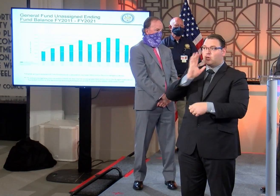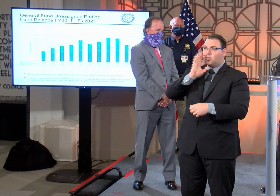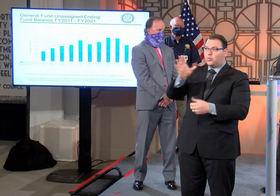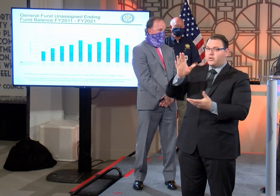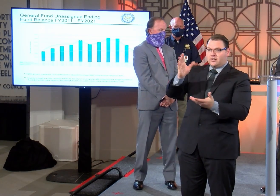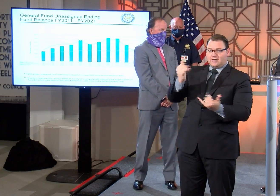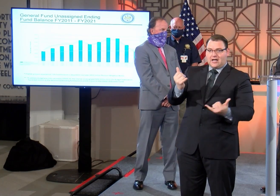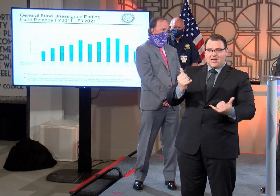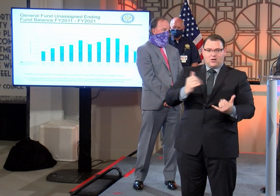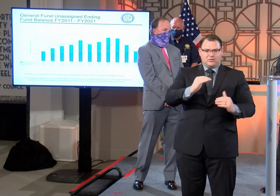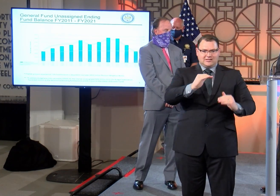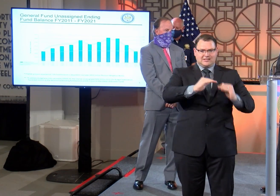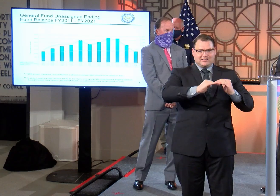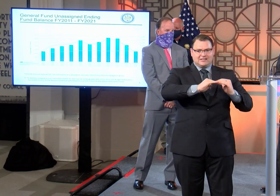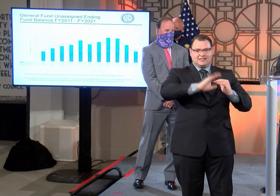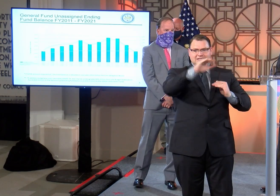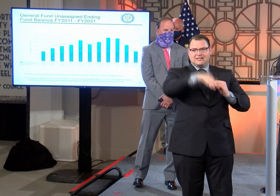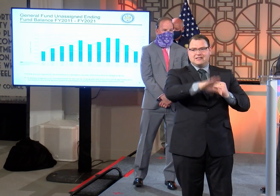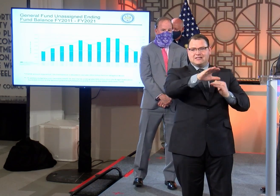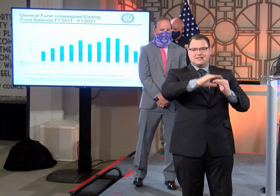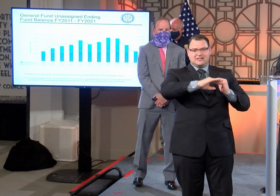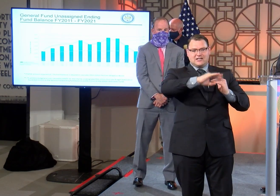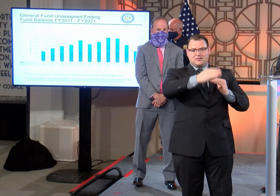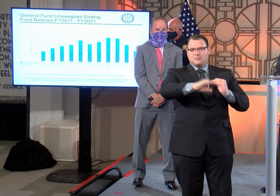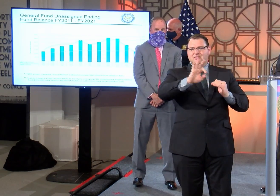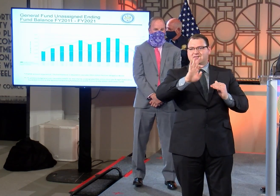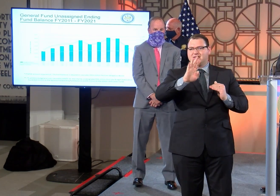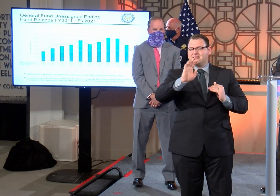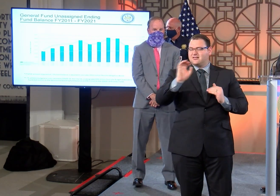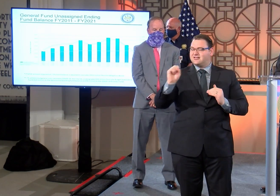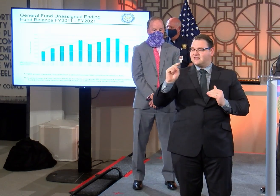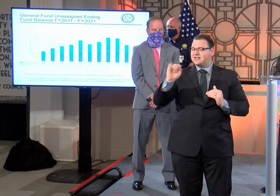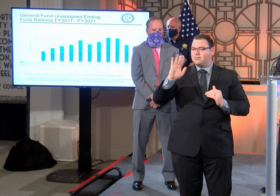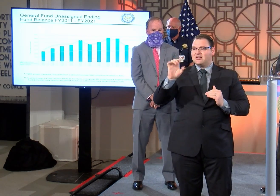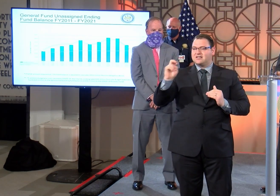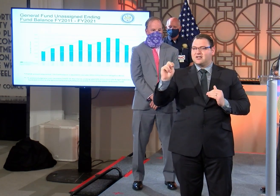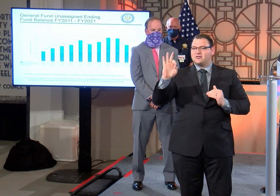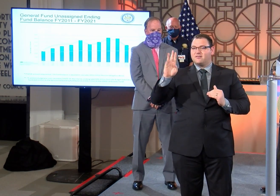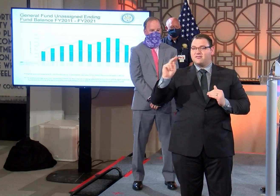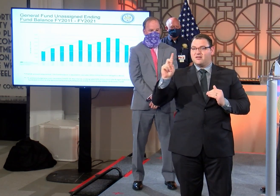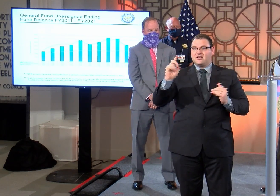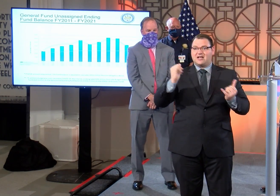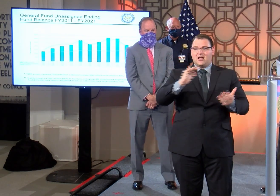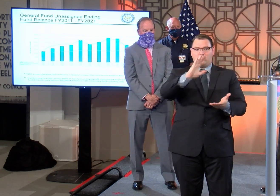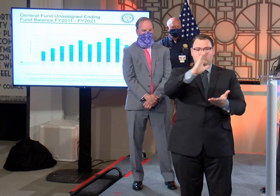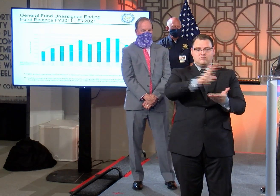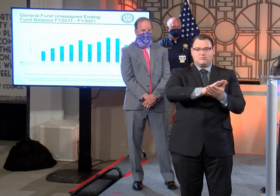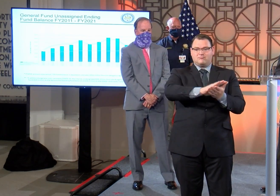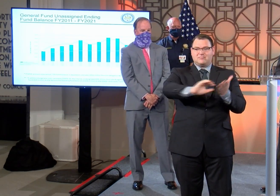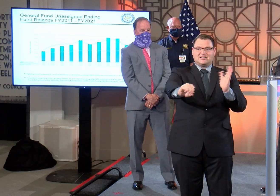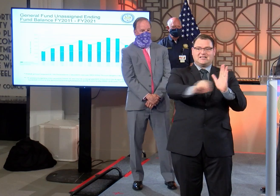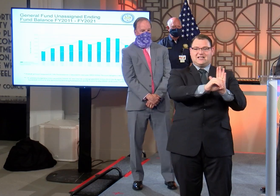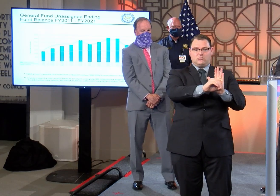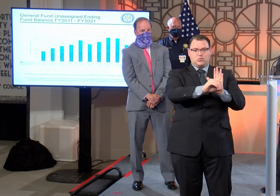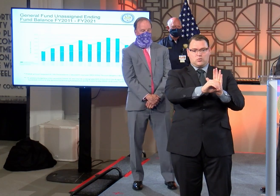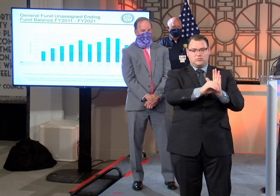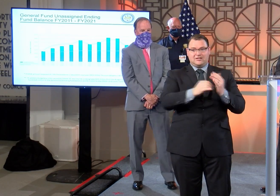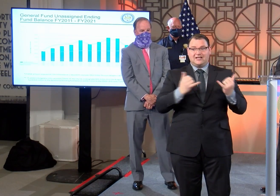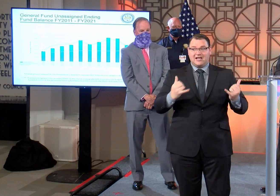which places us in a precarious financial state for the upcoming hurricane season. And then